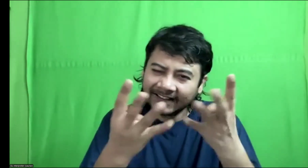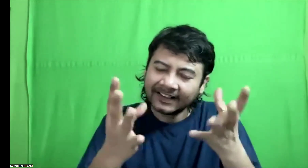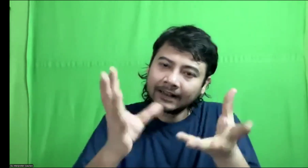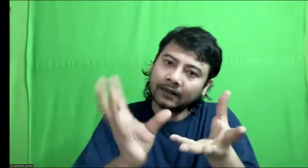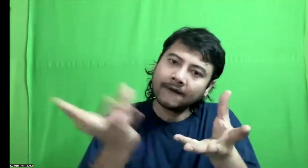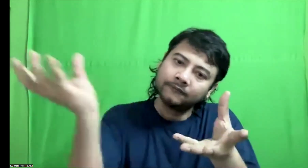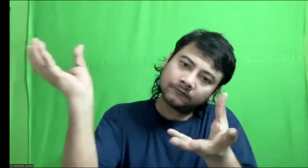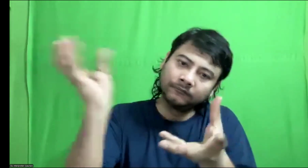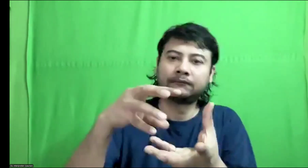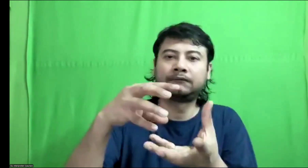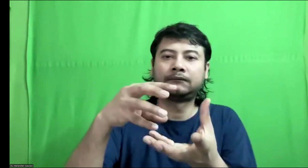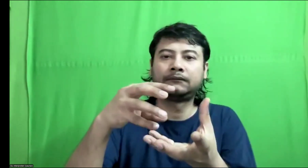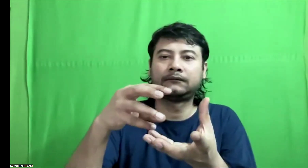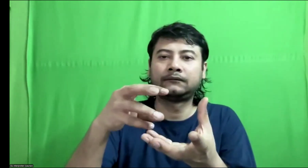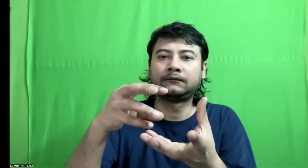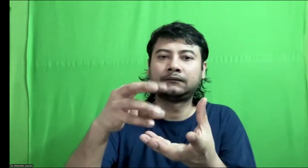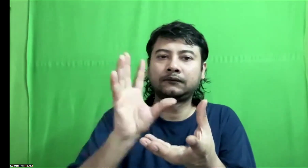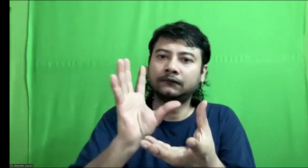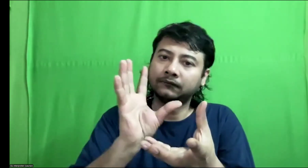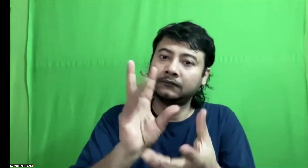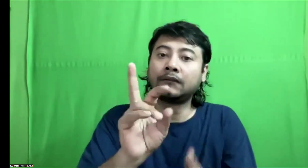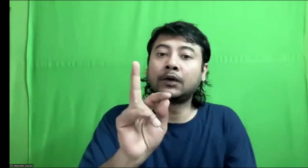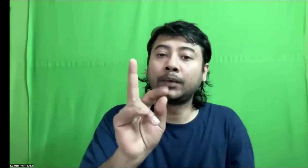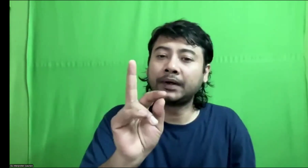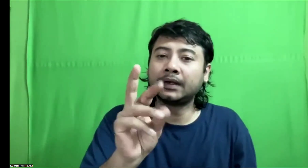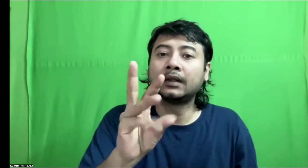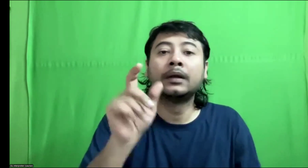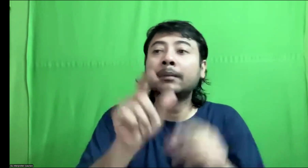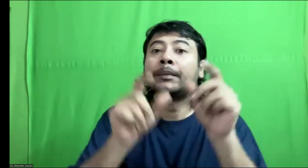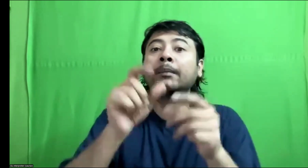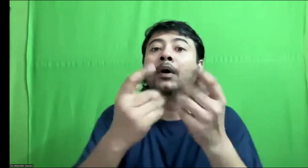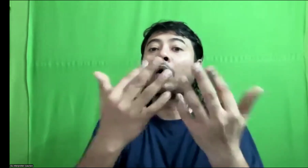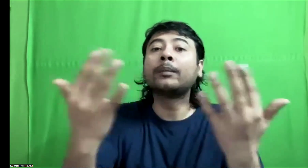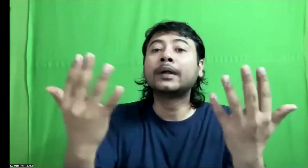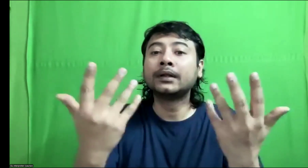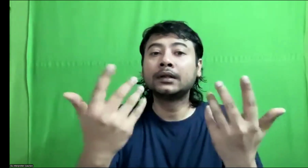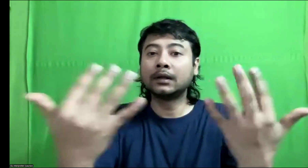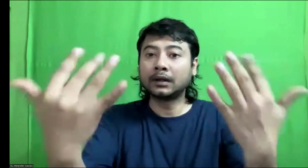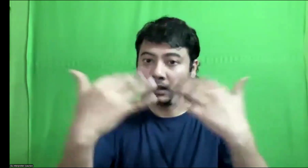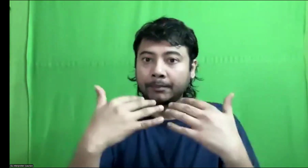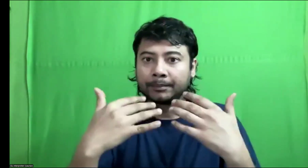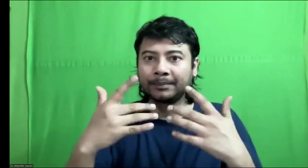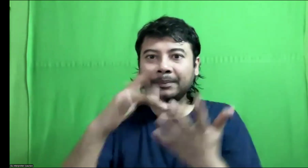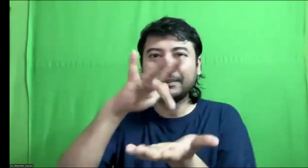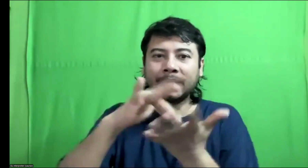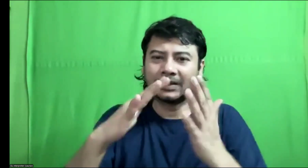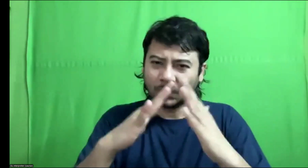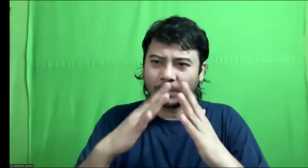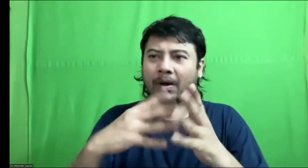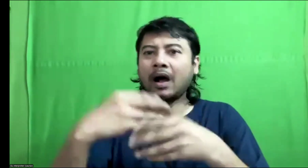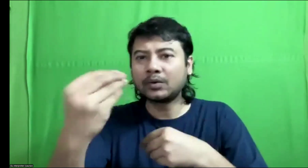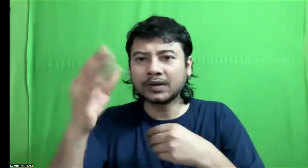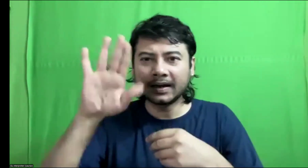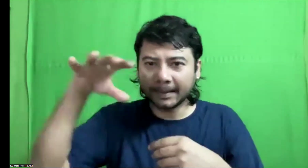Say 20, 30, 40, whoever, how many numbers are coming to your house or in the street, you just soak them.